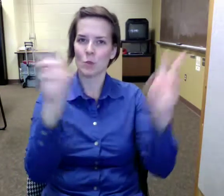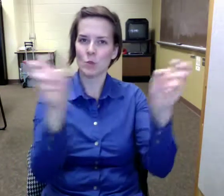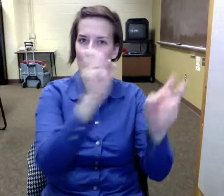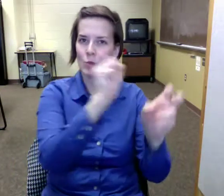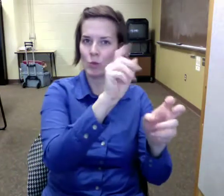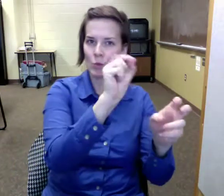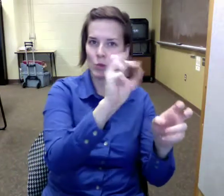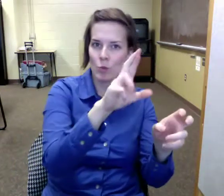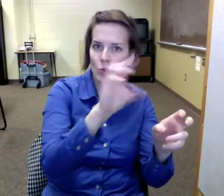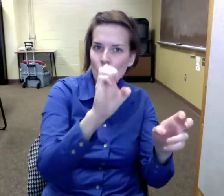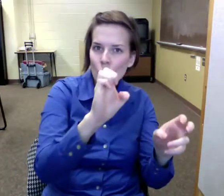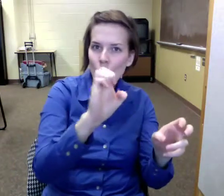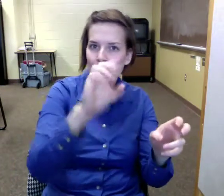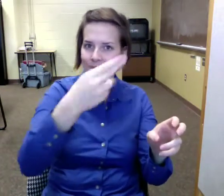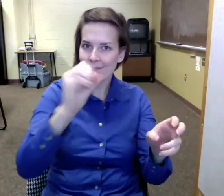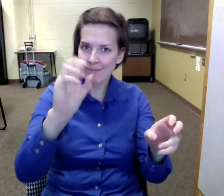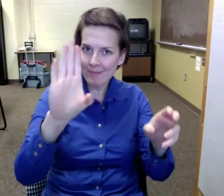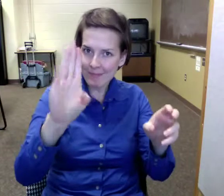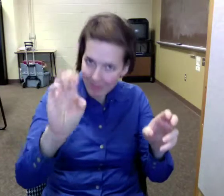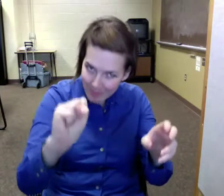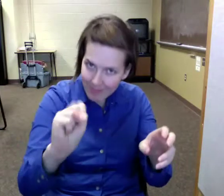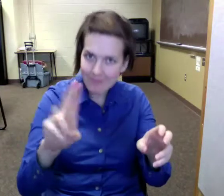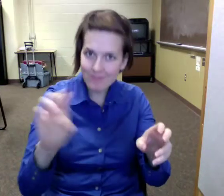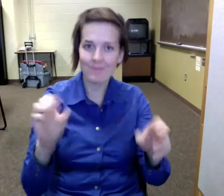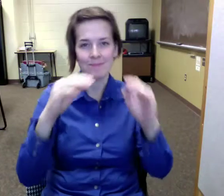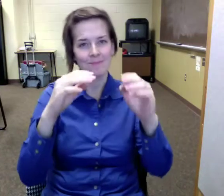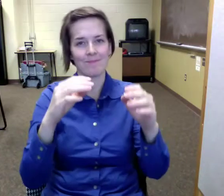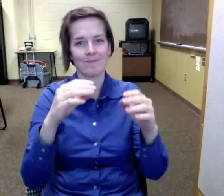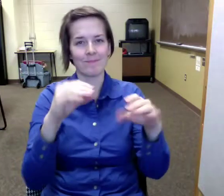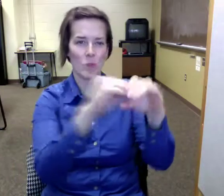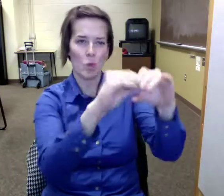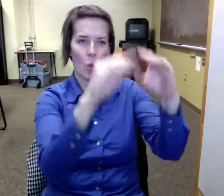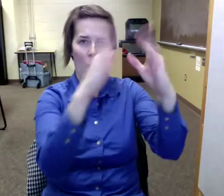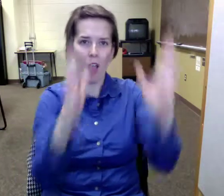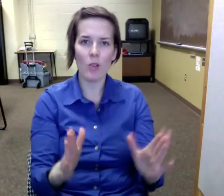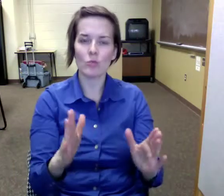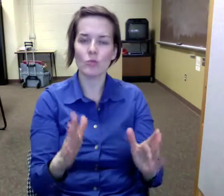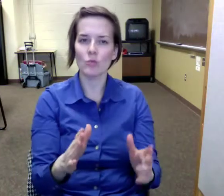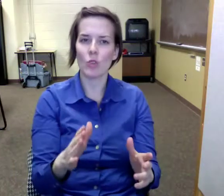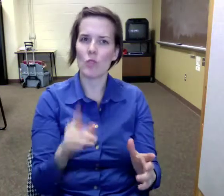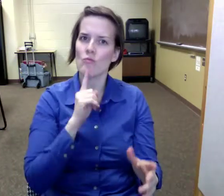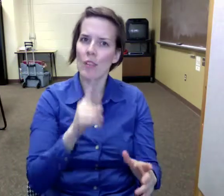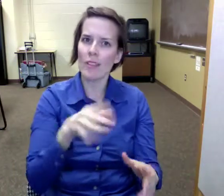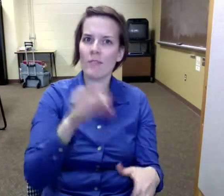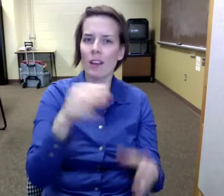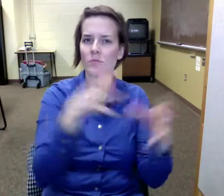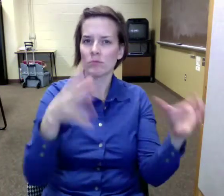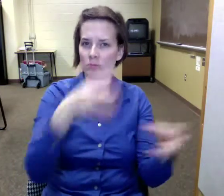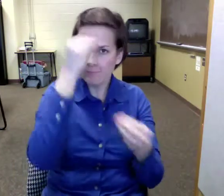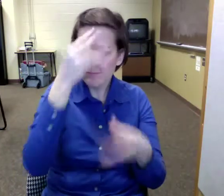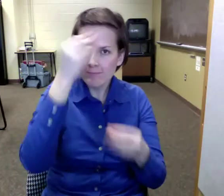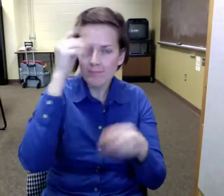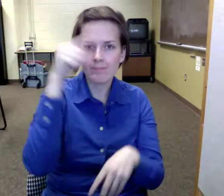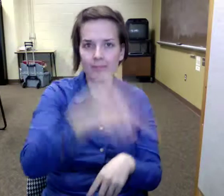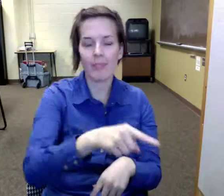an information supermarket. A library is a place where you go looking for or shopping for information, but